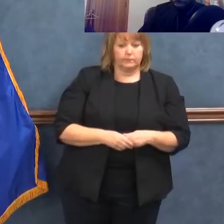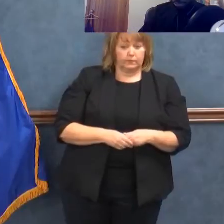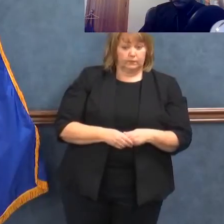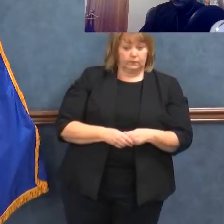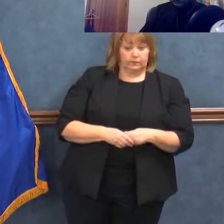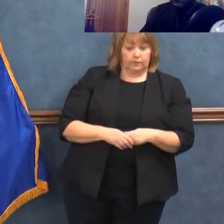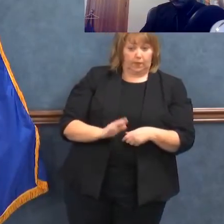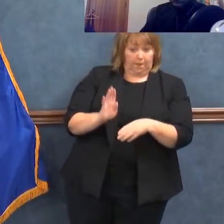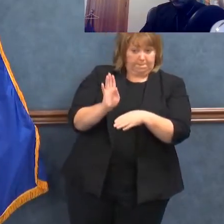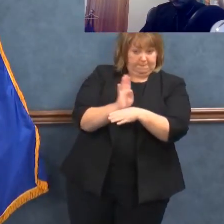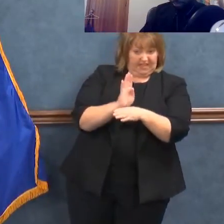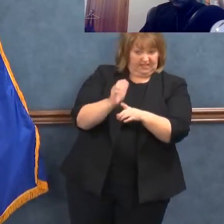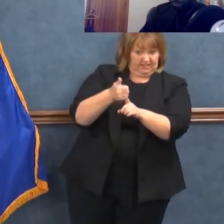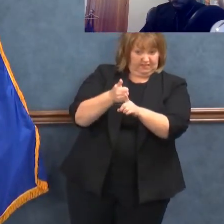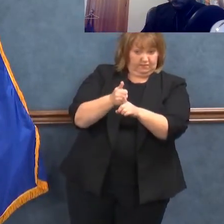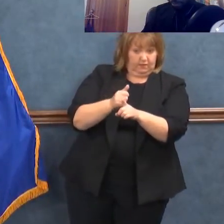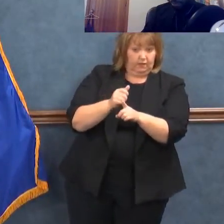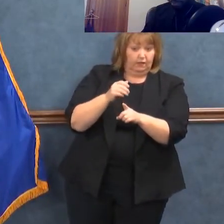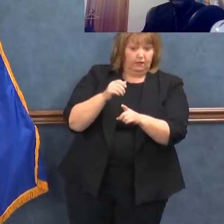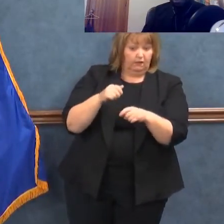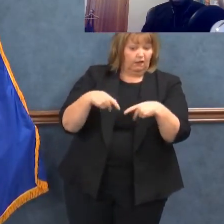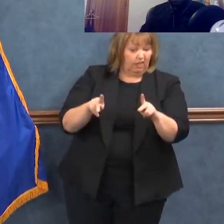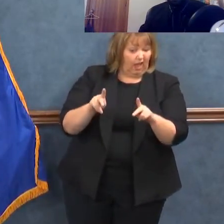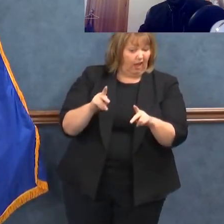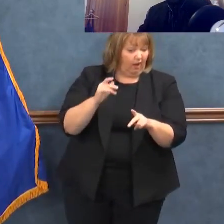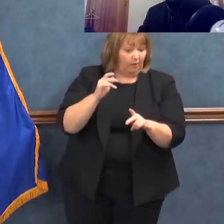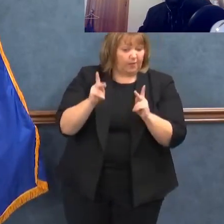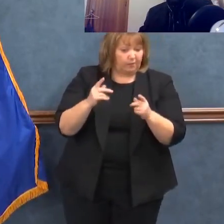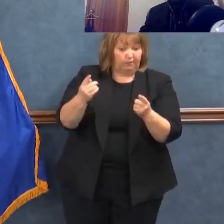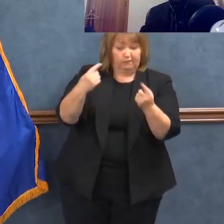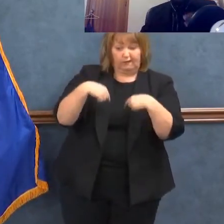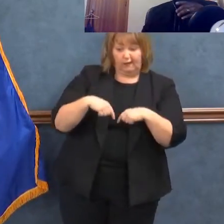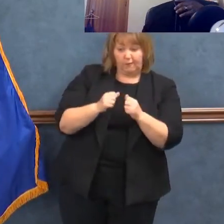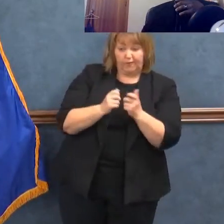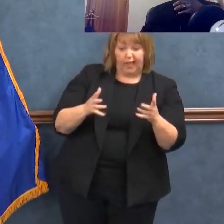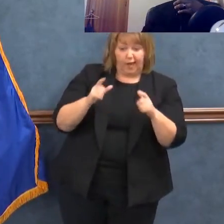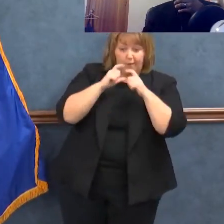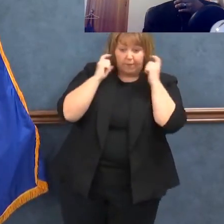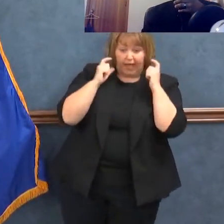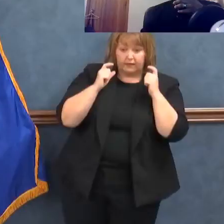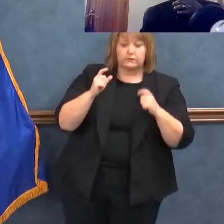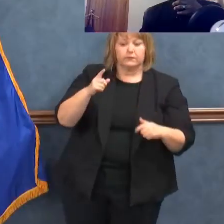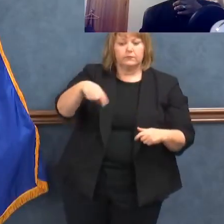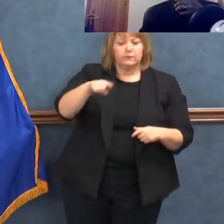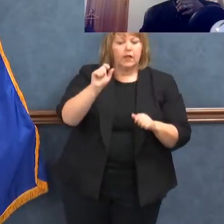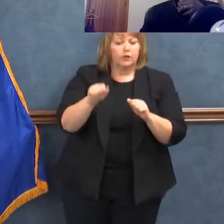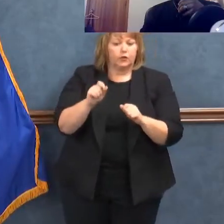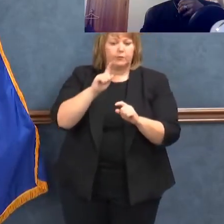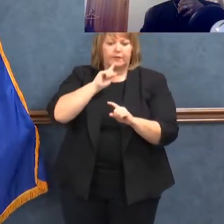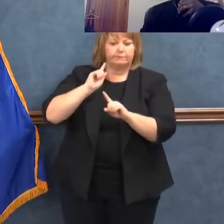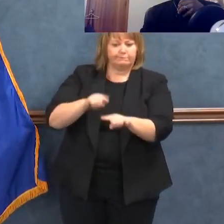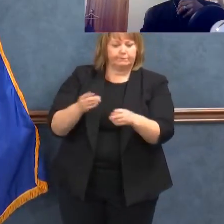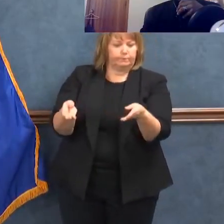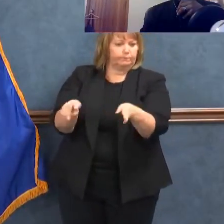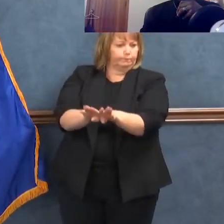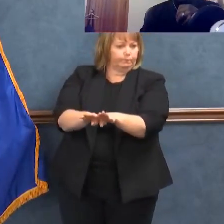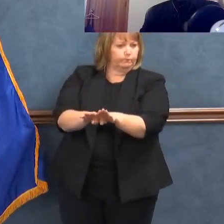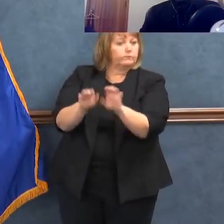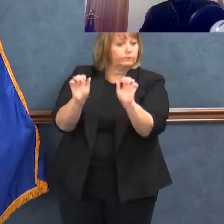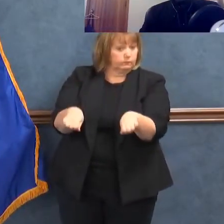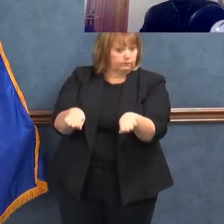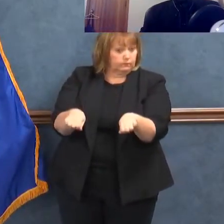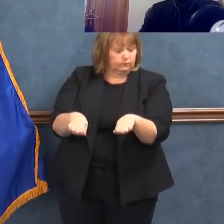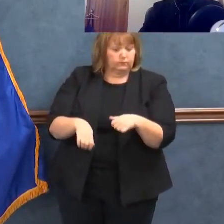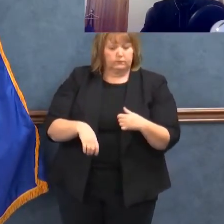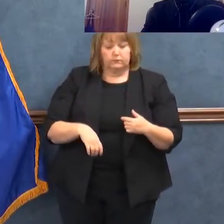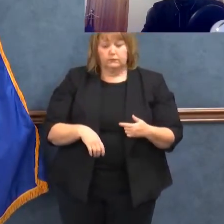serve unmasked patrons may be closed if it's a pattern of noncompliance, and that a non-compliant resort could have part or all of their